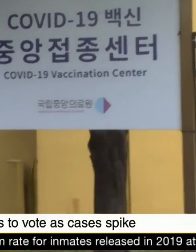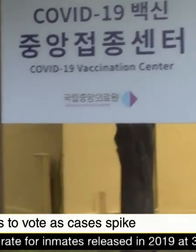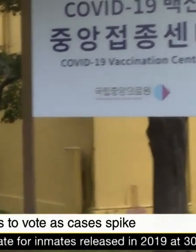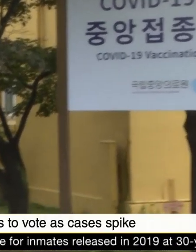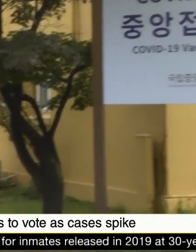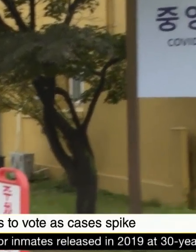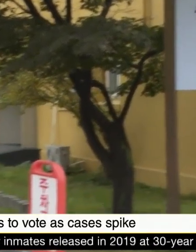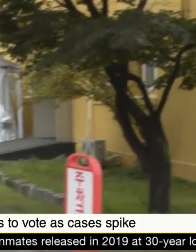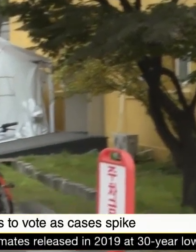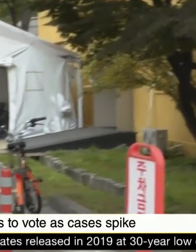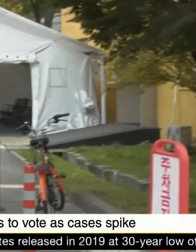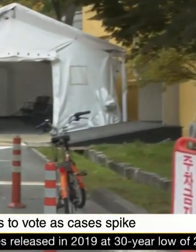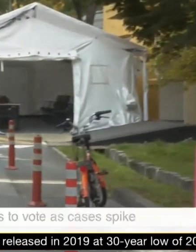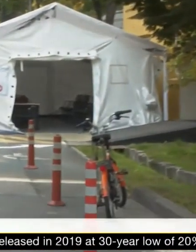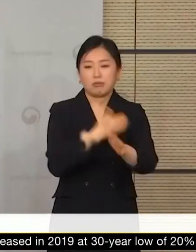to get vaccinated.